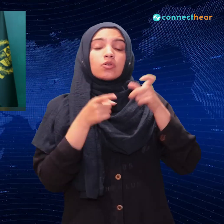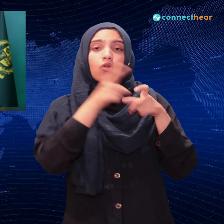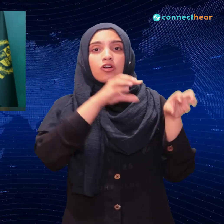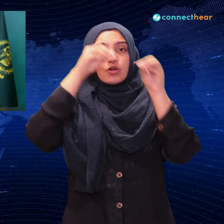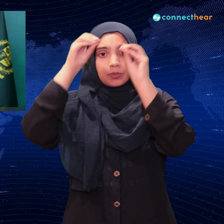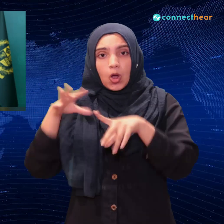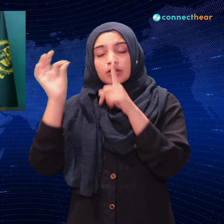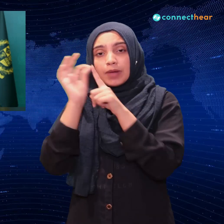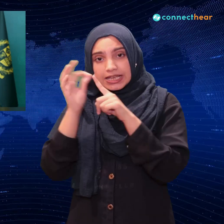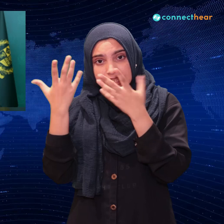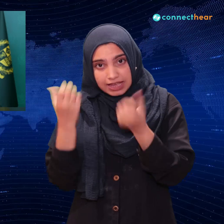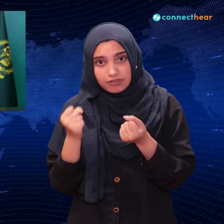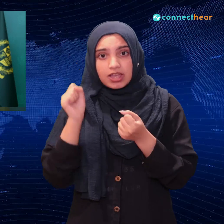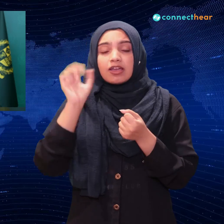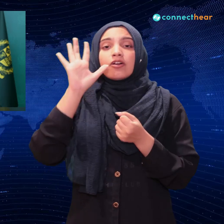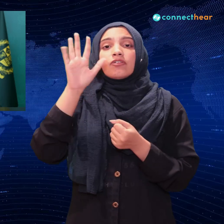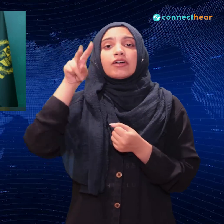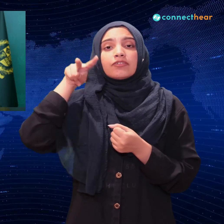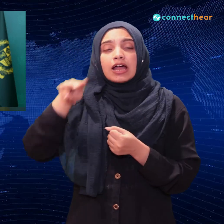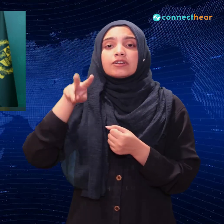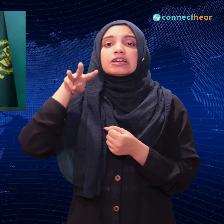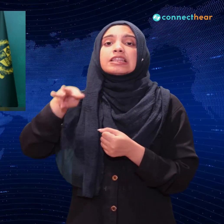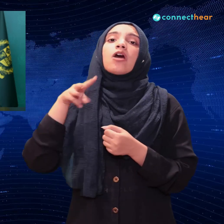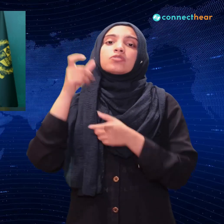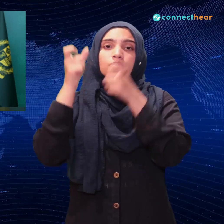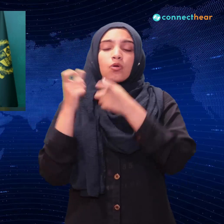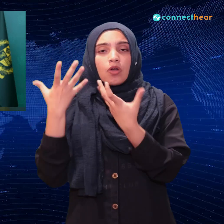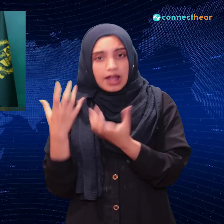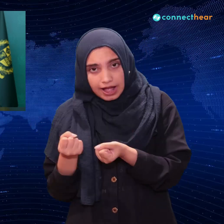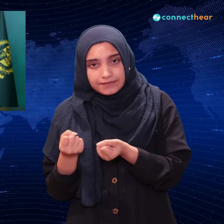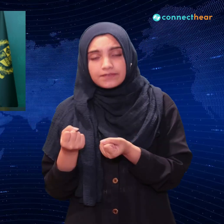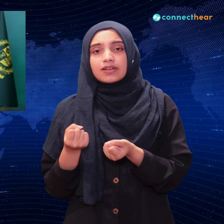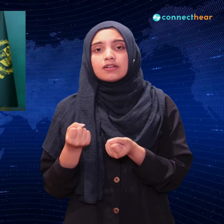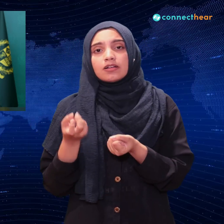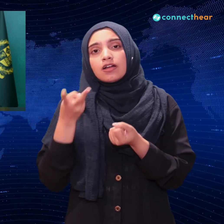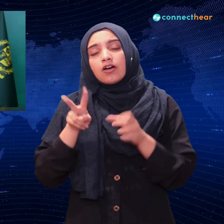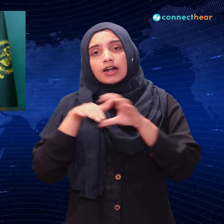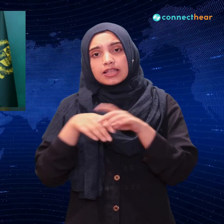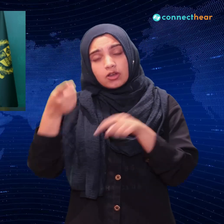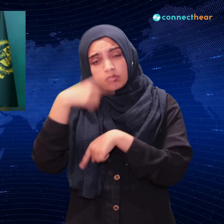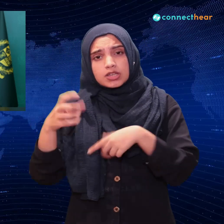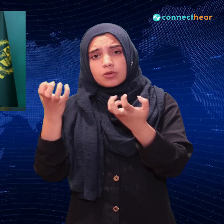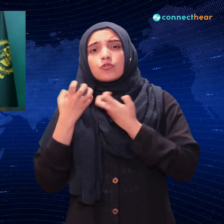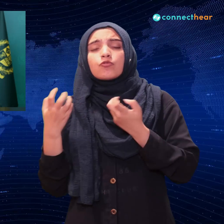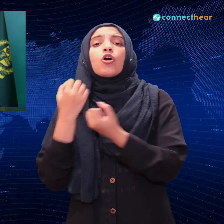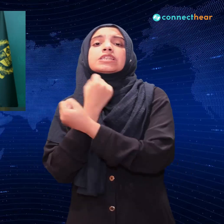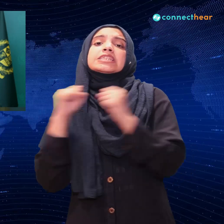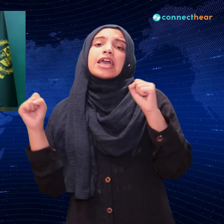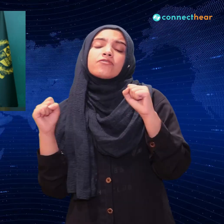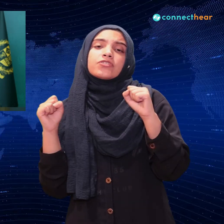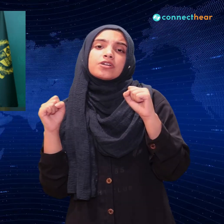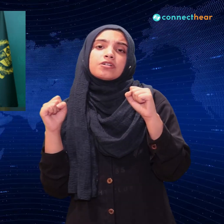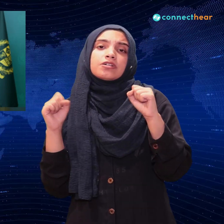camps, 500,000, the biggest camp, 100,000 camps. They all had affinity and sympathies with